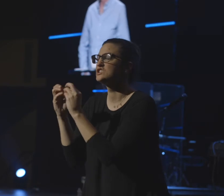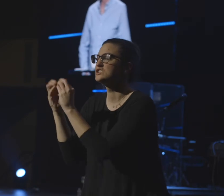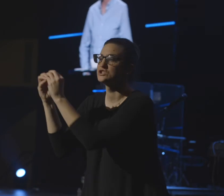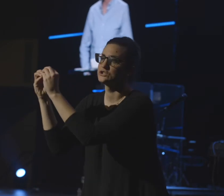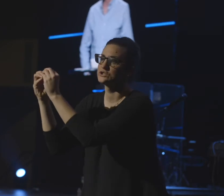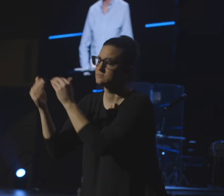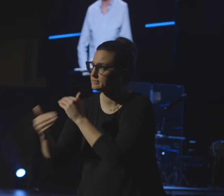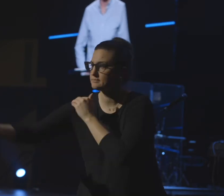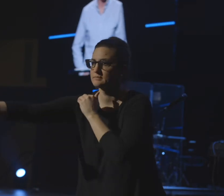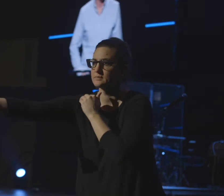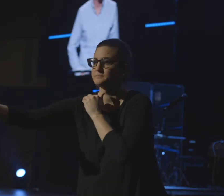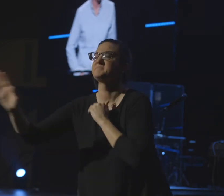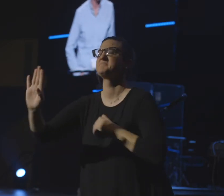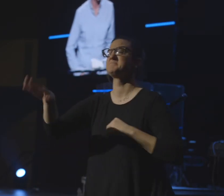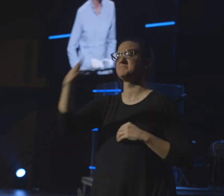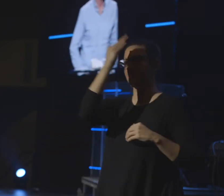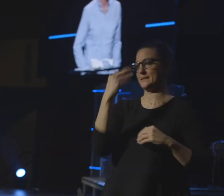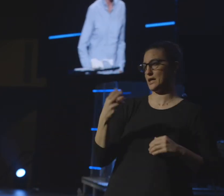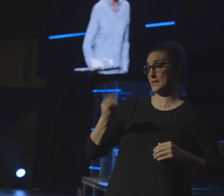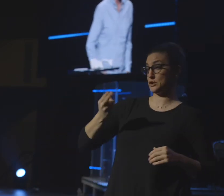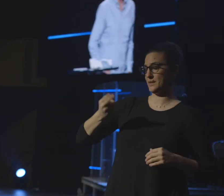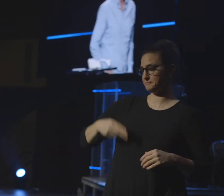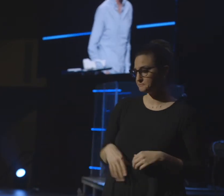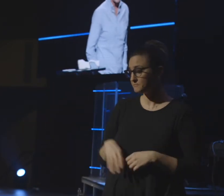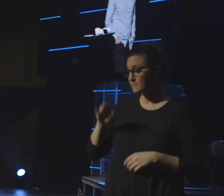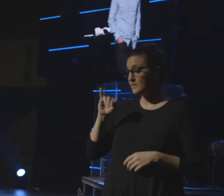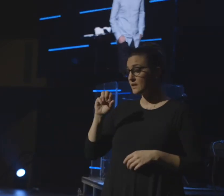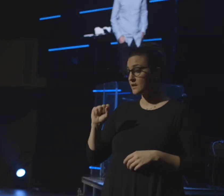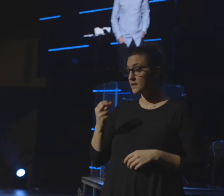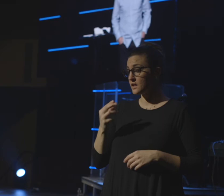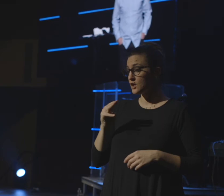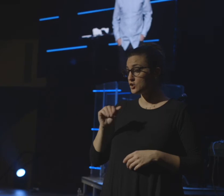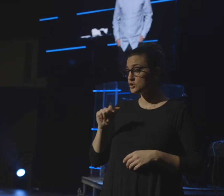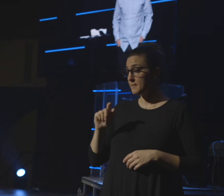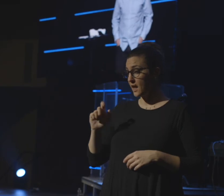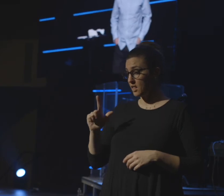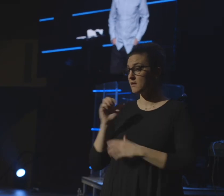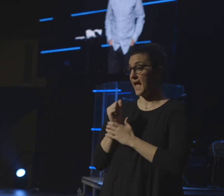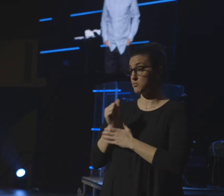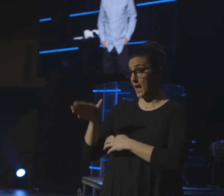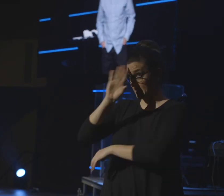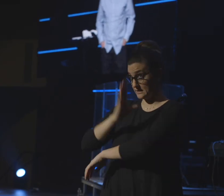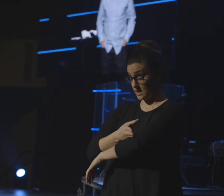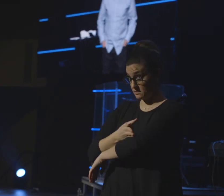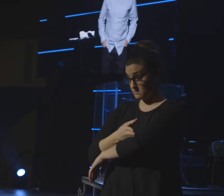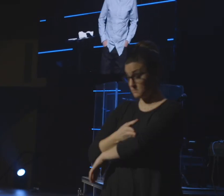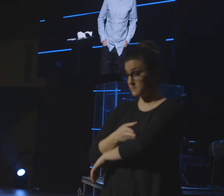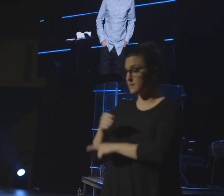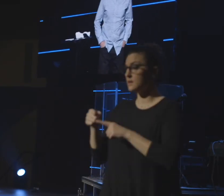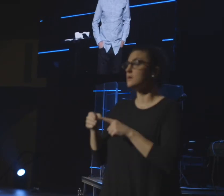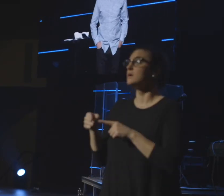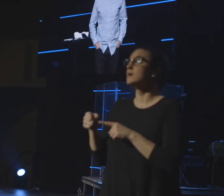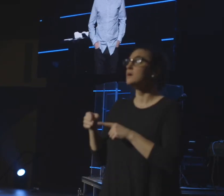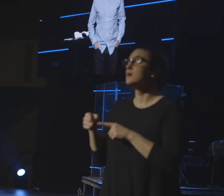over 130 or 40 years, Ishmael, the son of Abraham, has 12 sons, 12 rulers. They became